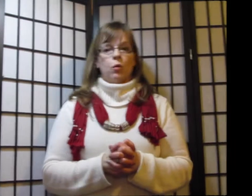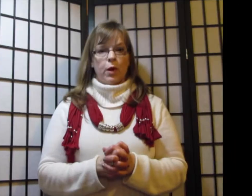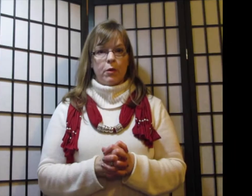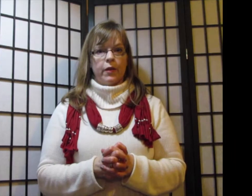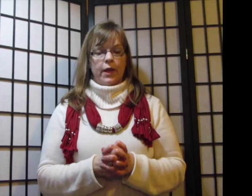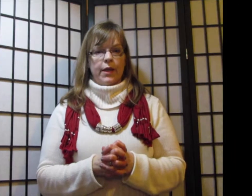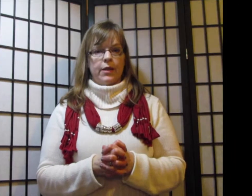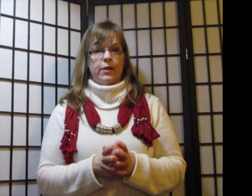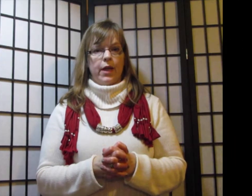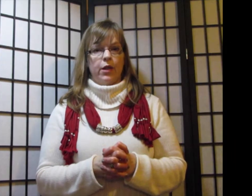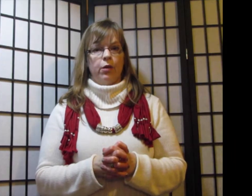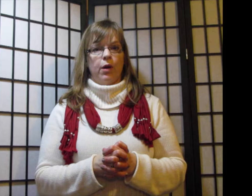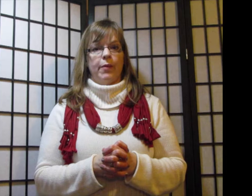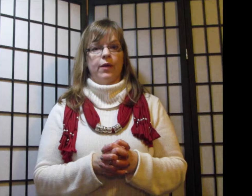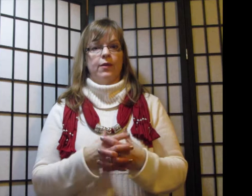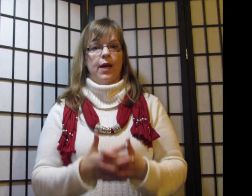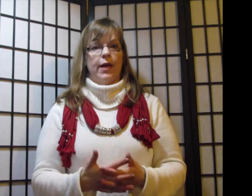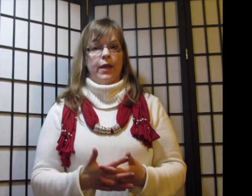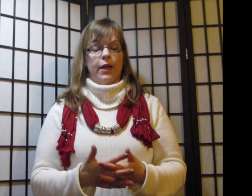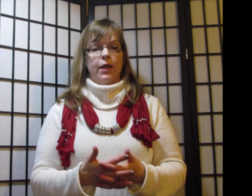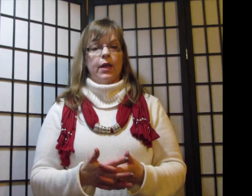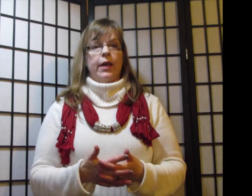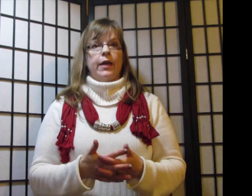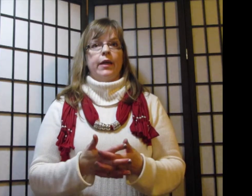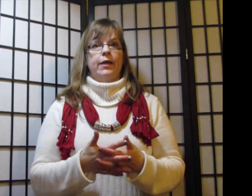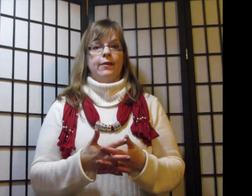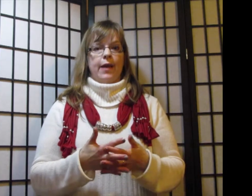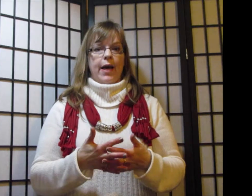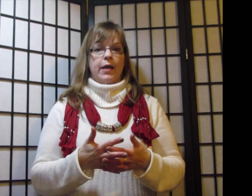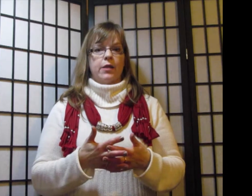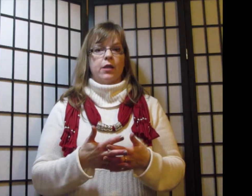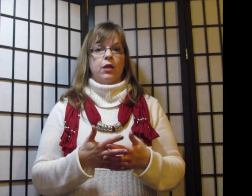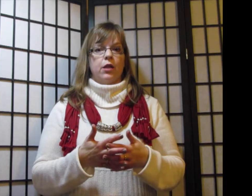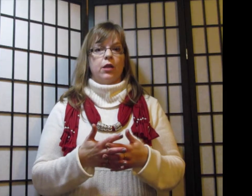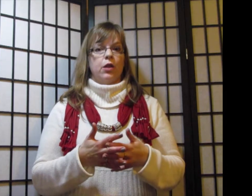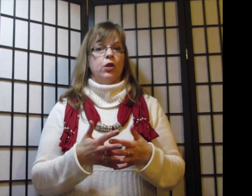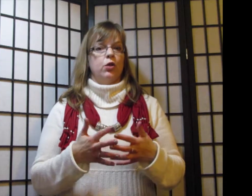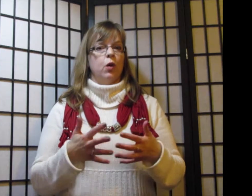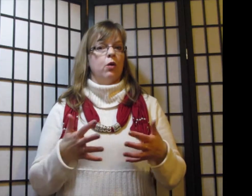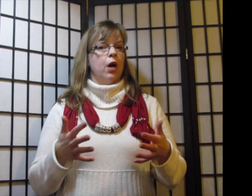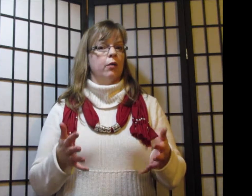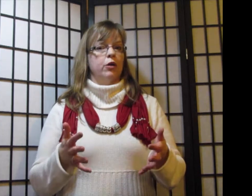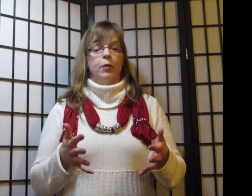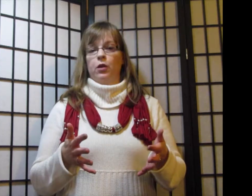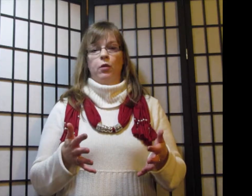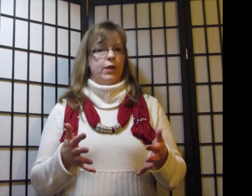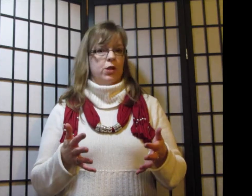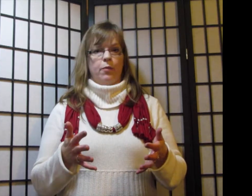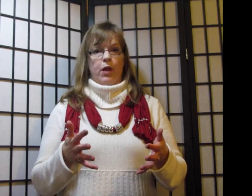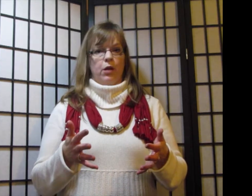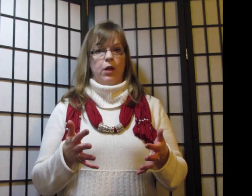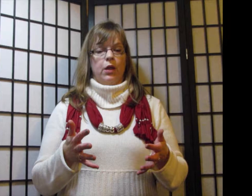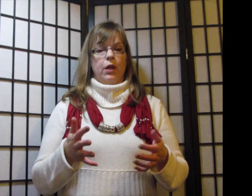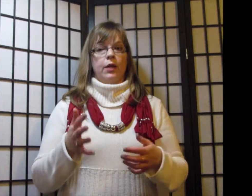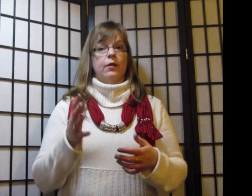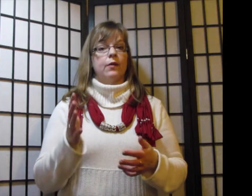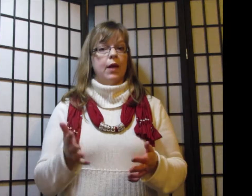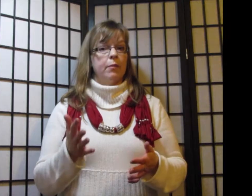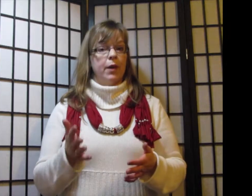One more thing I need to tell you about signing is that you won't always put the question mark. Some people,